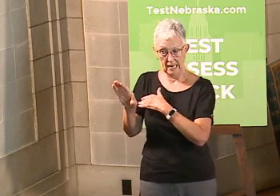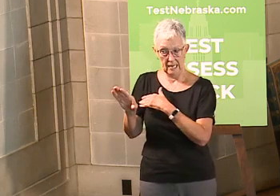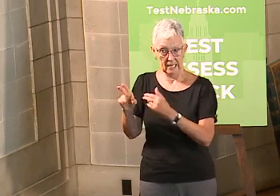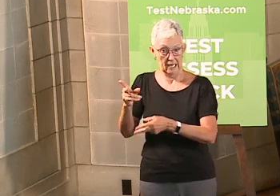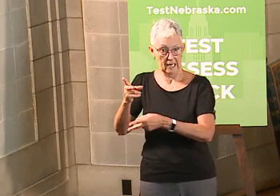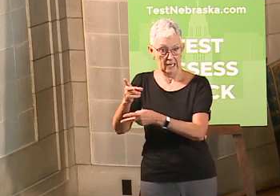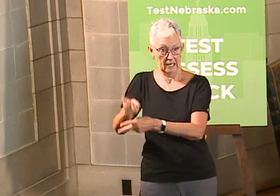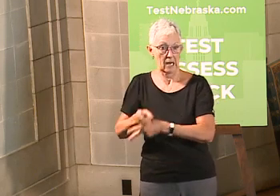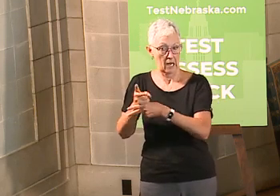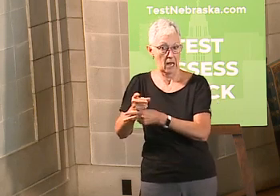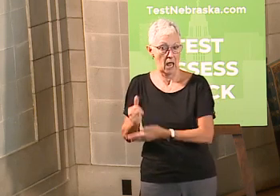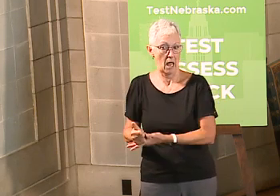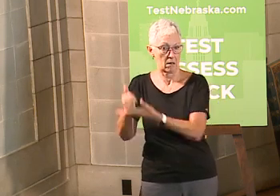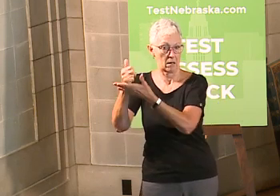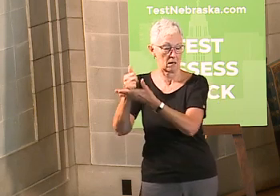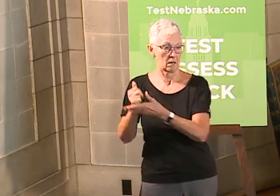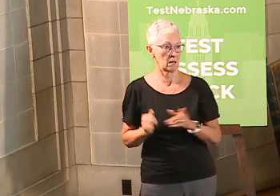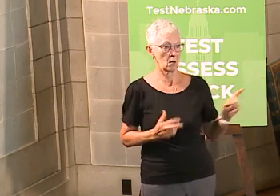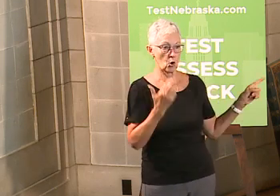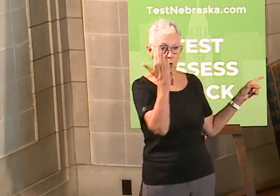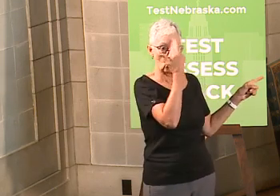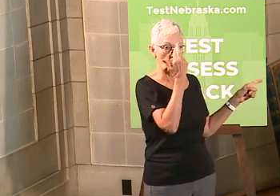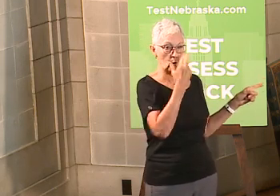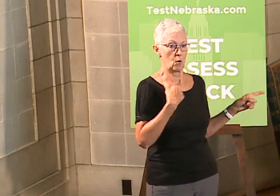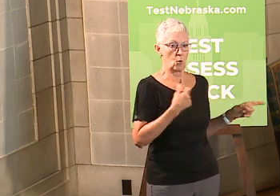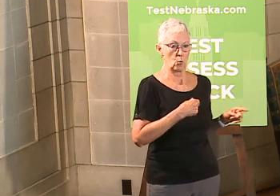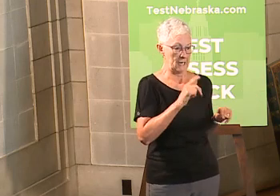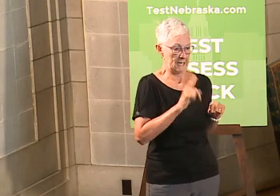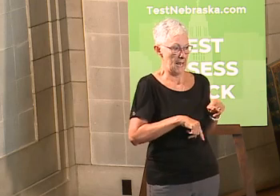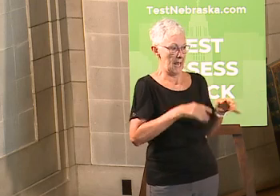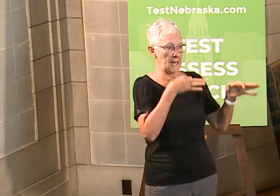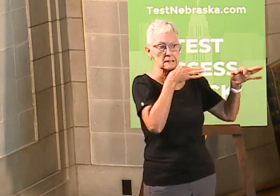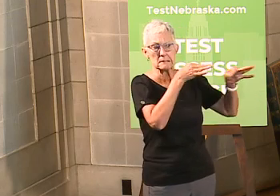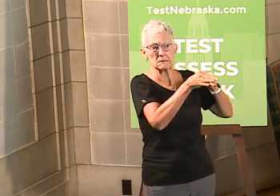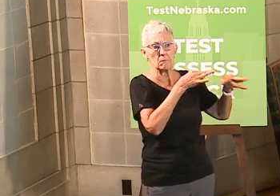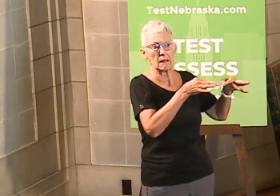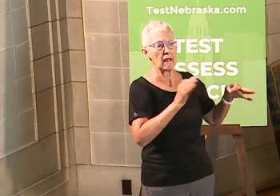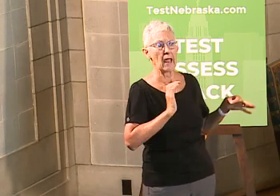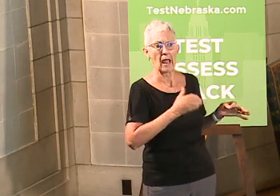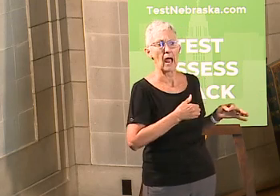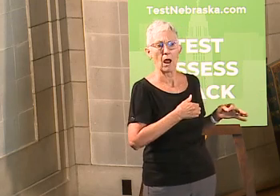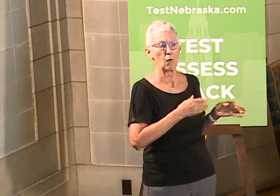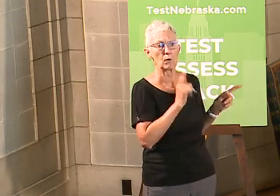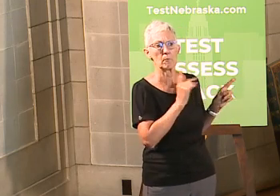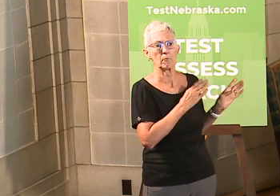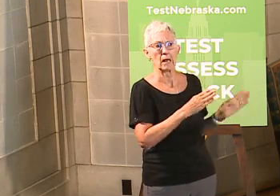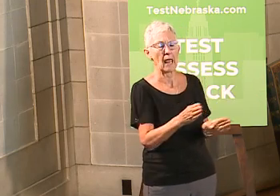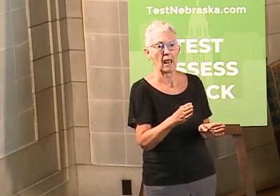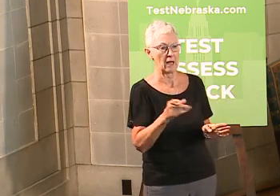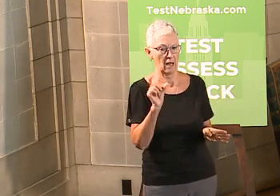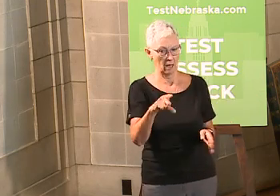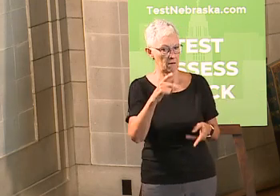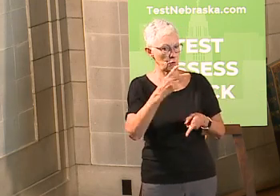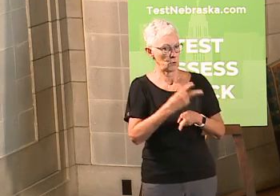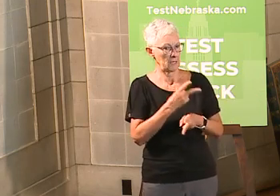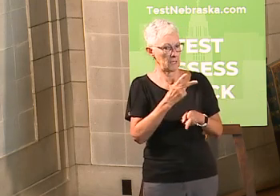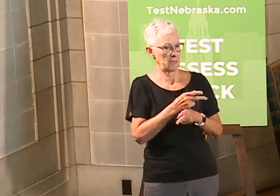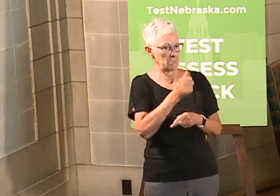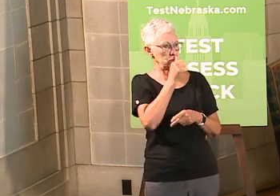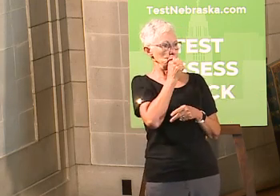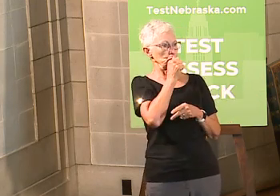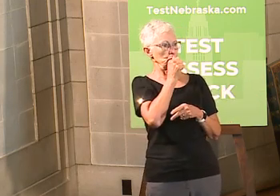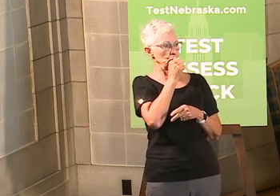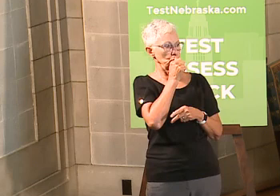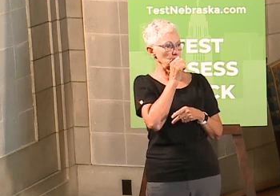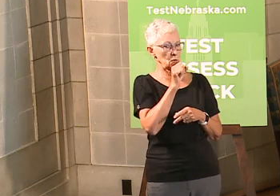all the details of the plan is to help make sure we're protecting the, keeping security condition or security